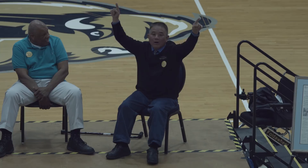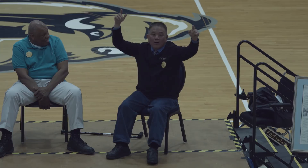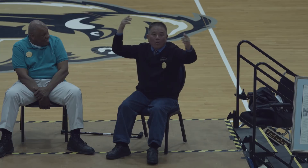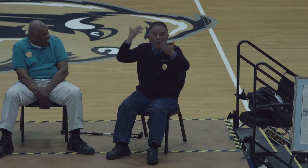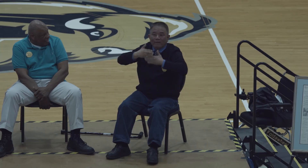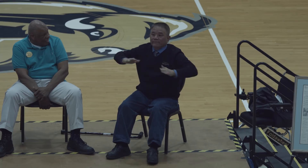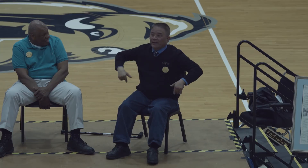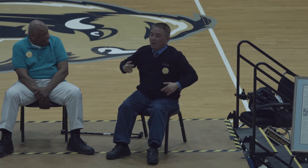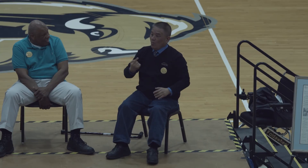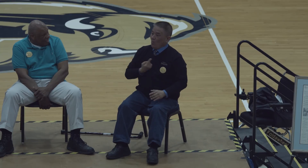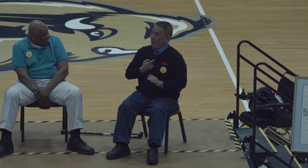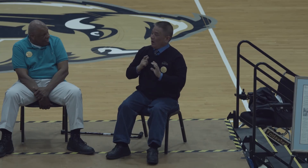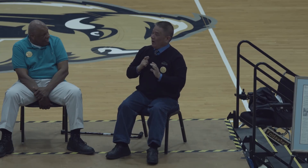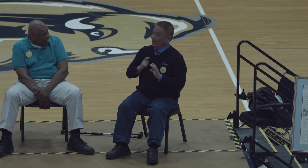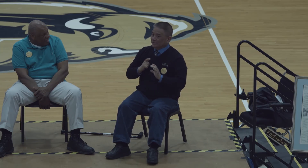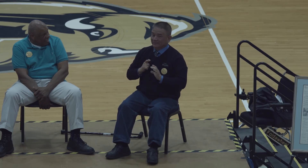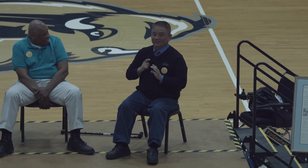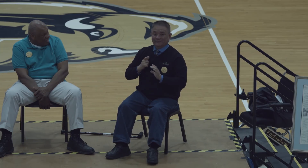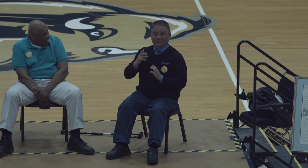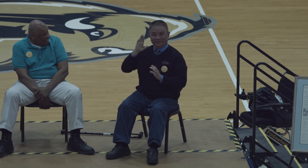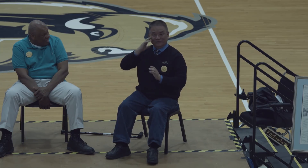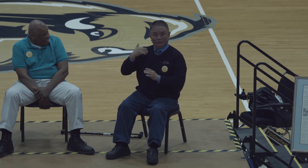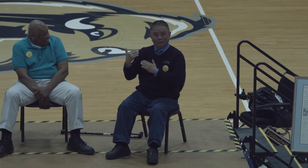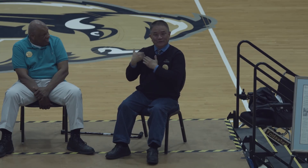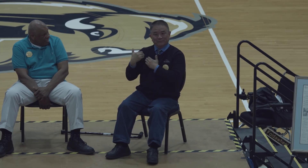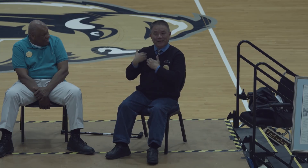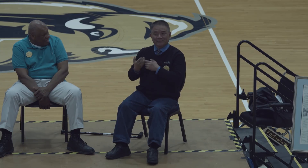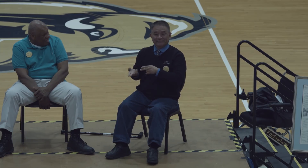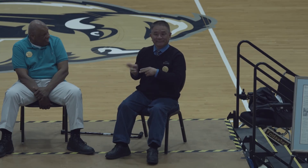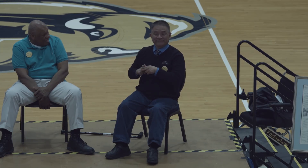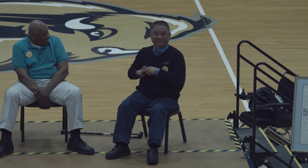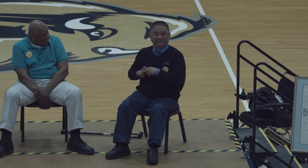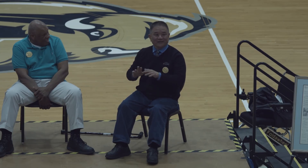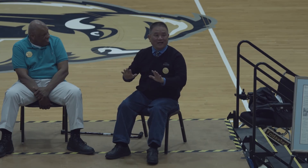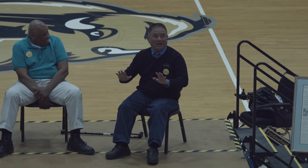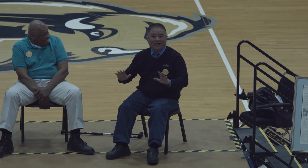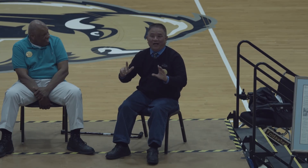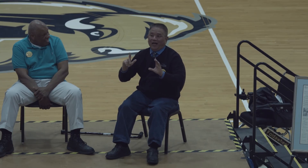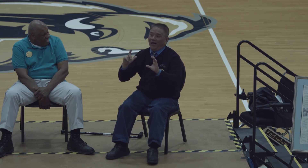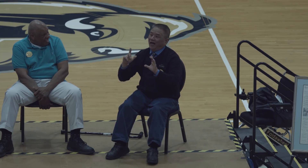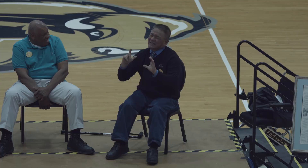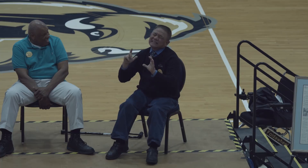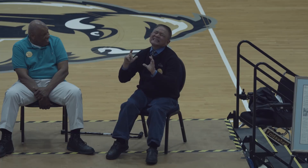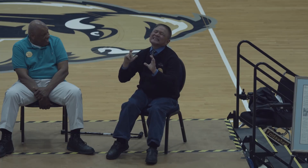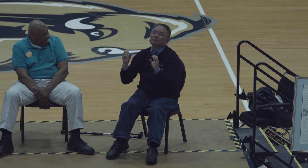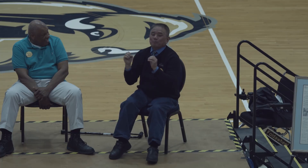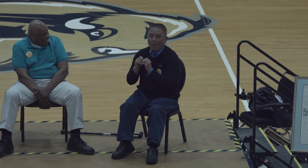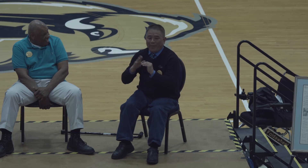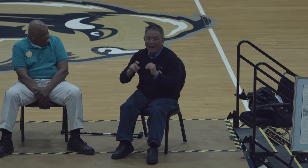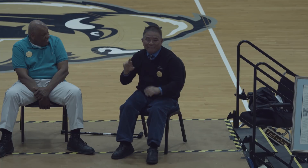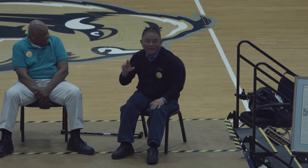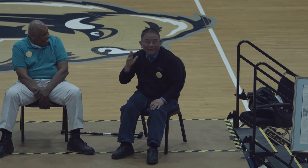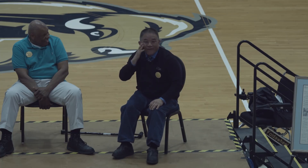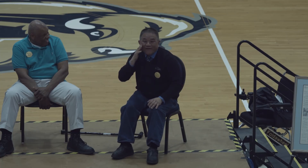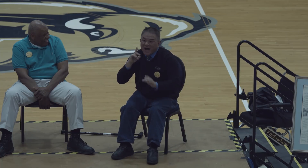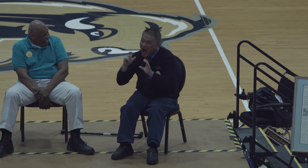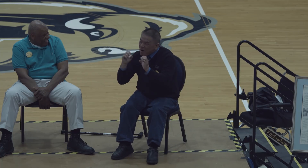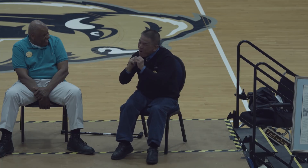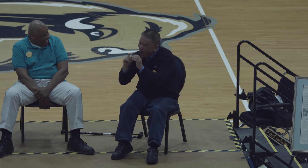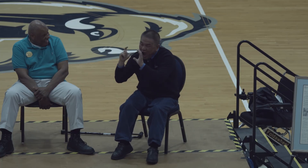lived off campus, lived far away, so I was the only person that had my photography equipment. So I felt doubly responsible to take pictures